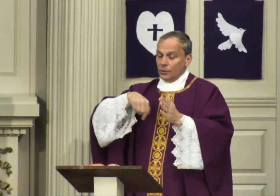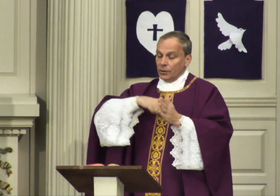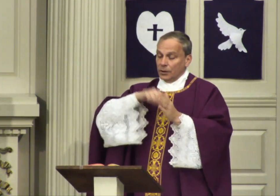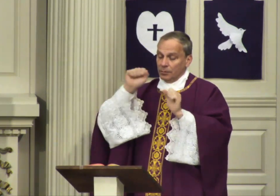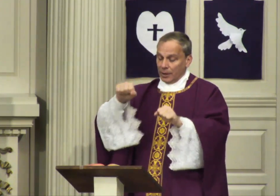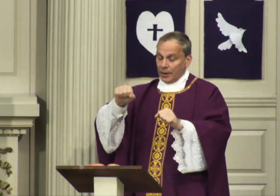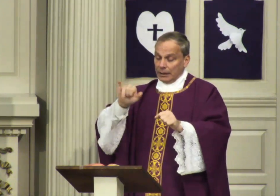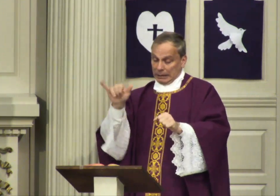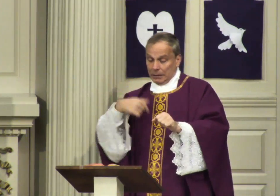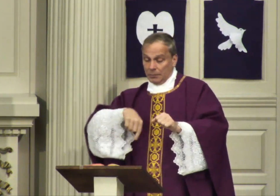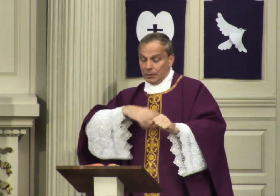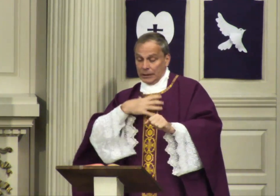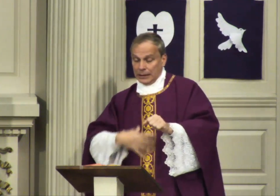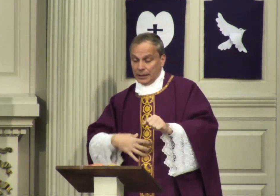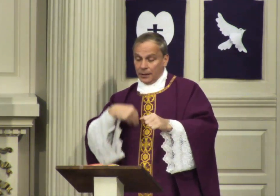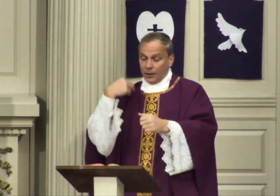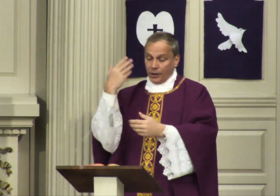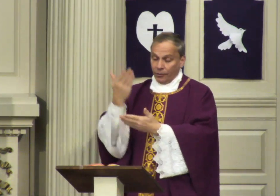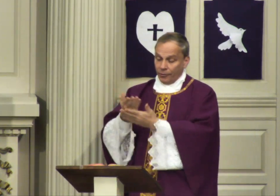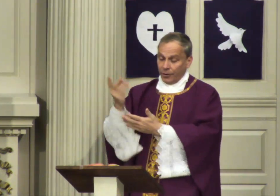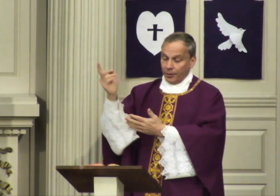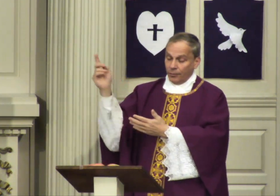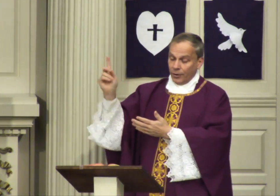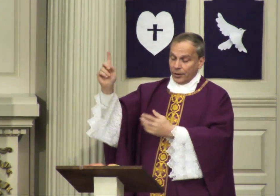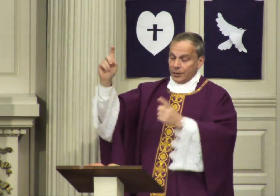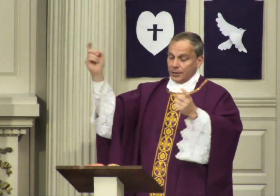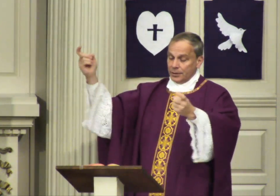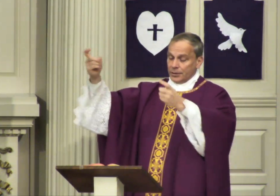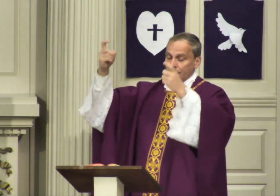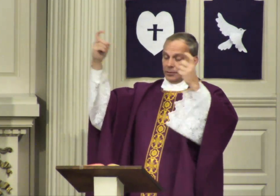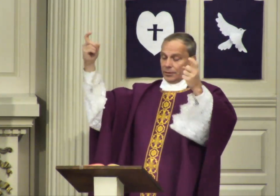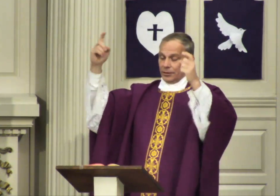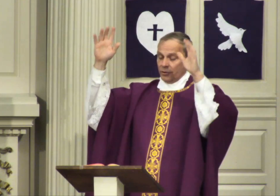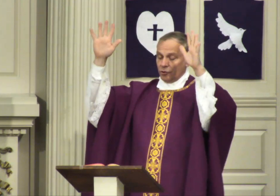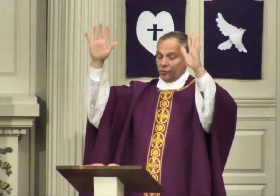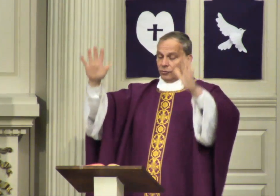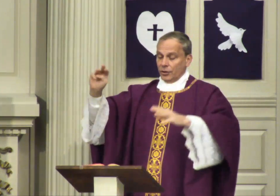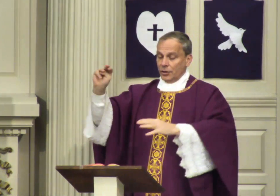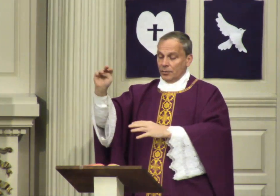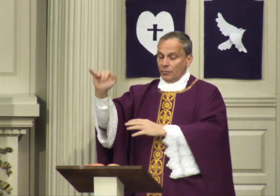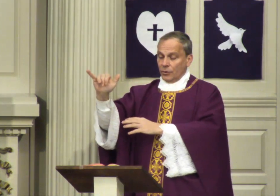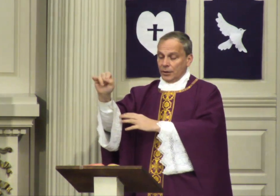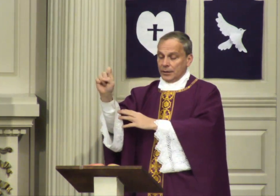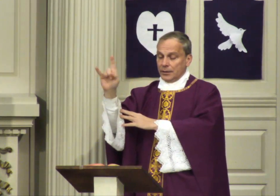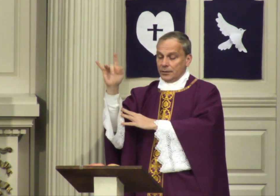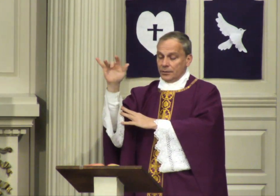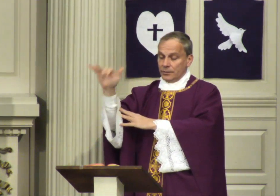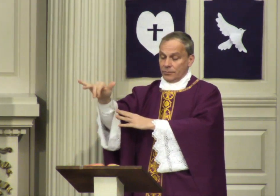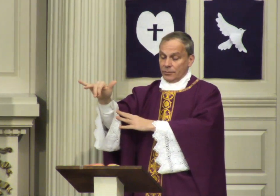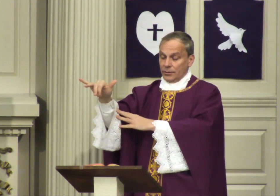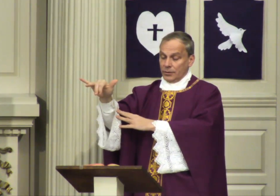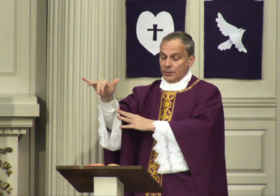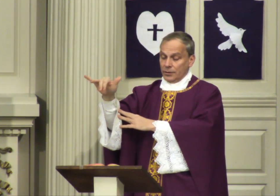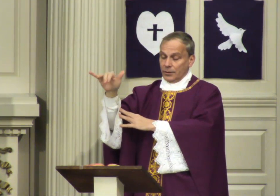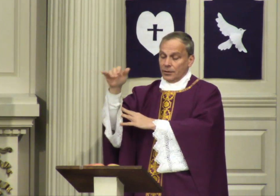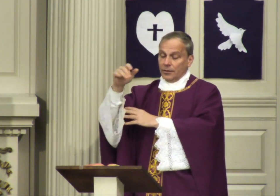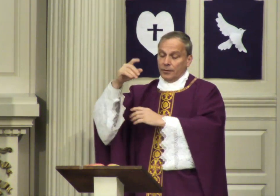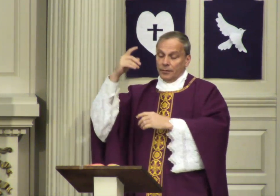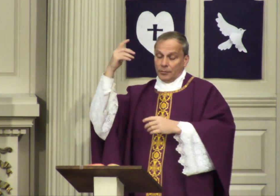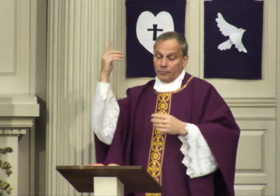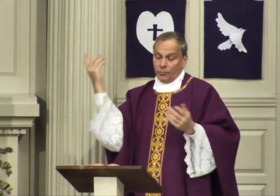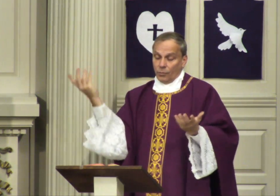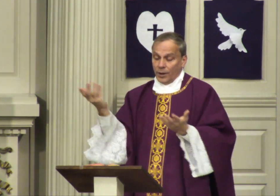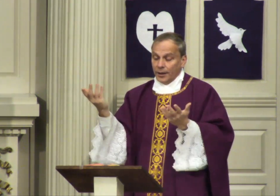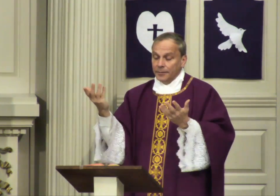unblemished, we, your servants, may come as we desire to celebrate the